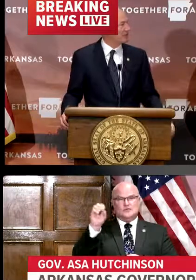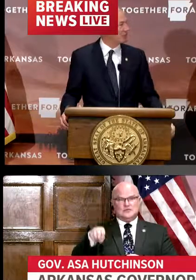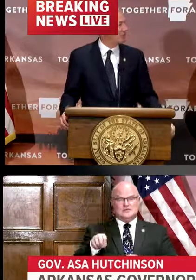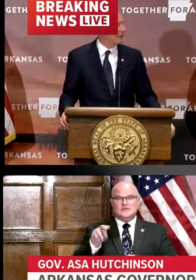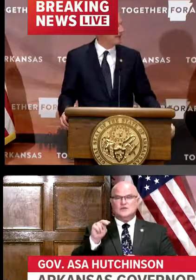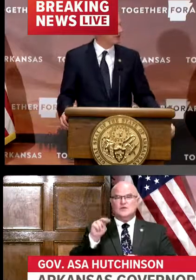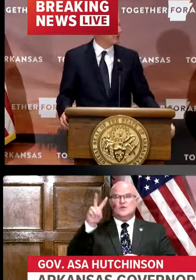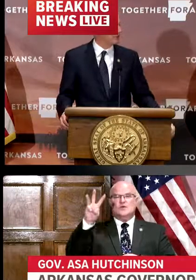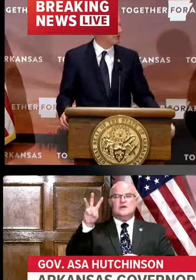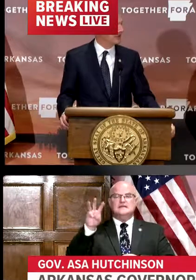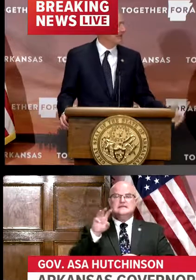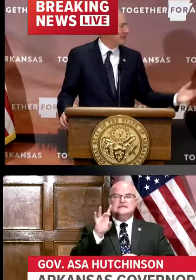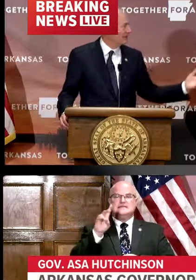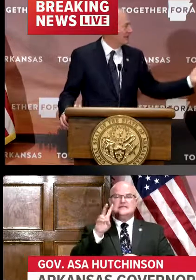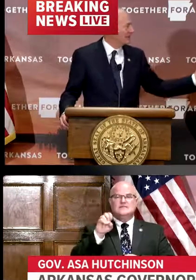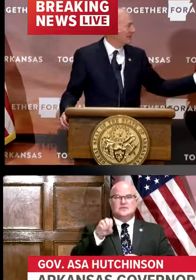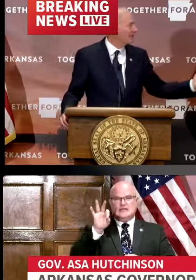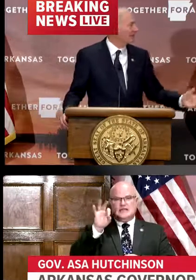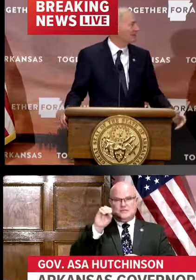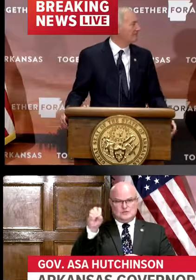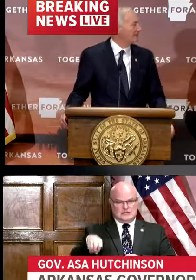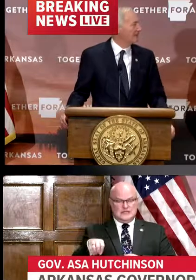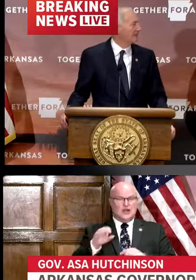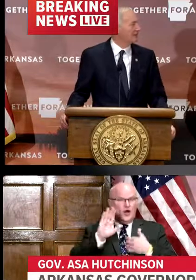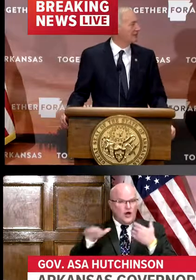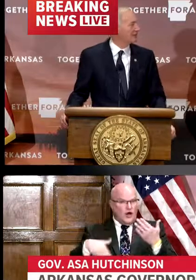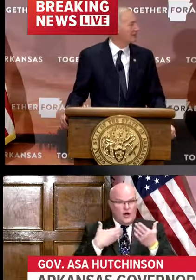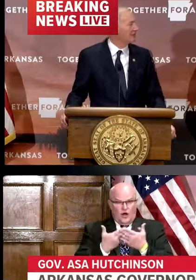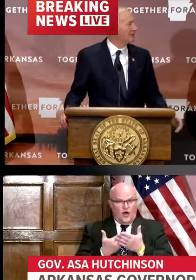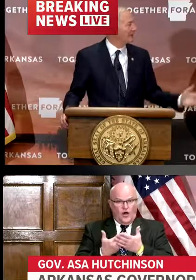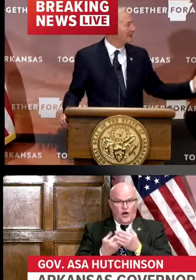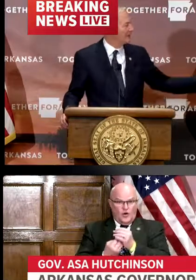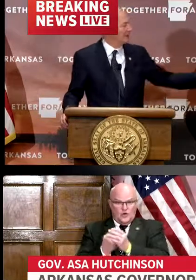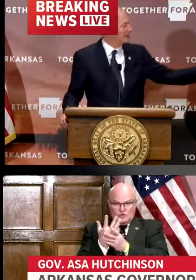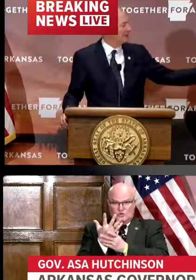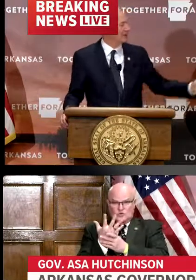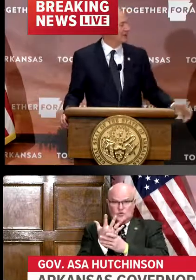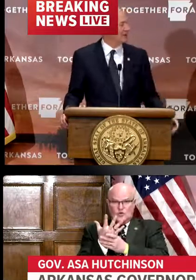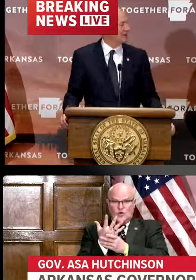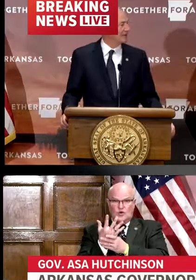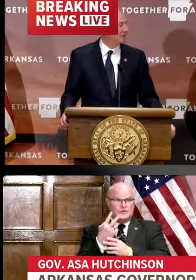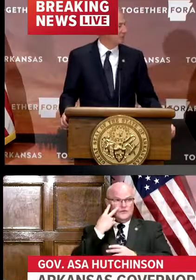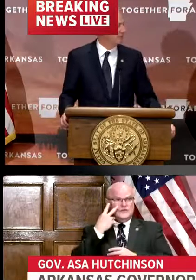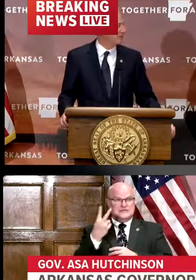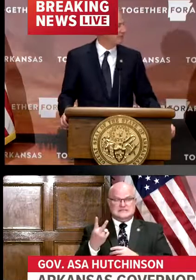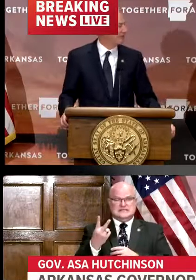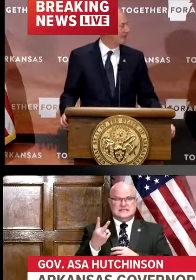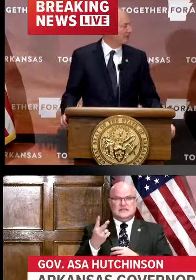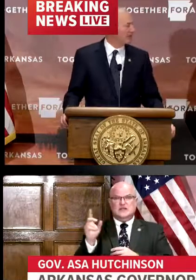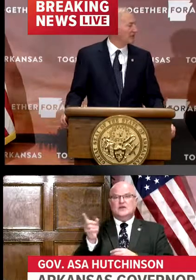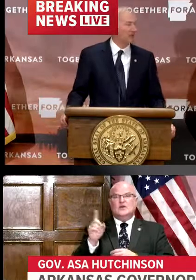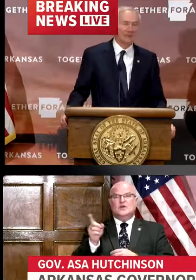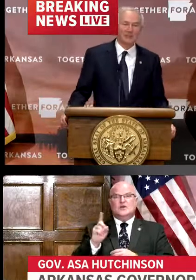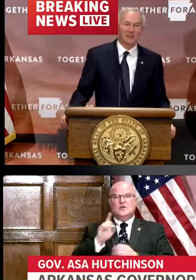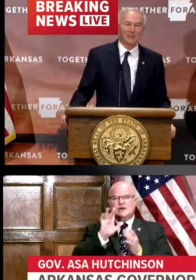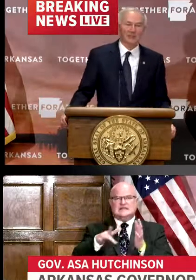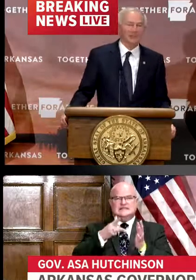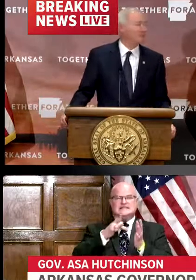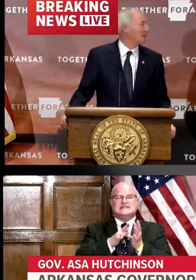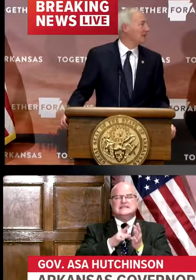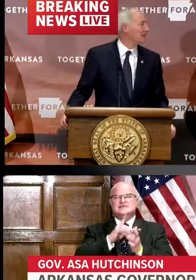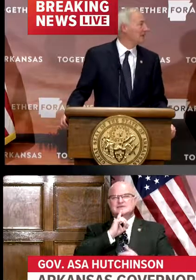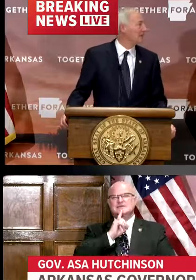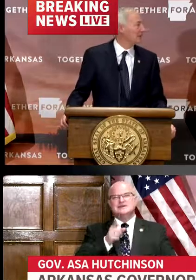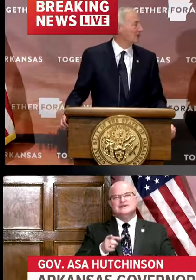Northwest 7.9%. All growth, but you can see where Central is